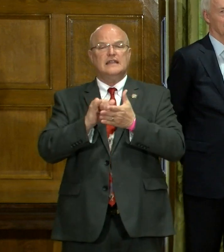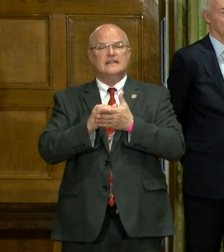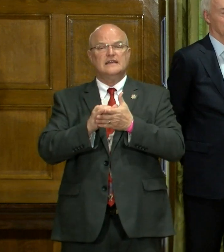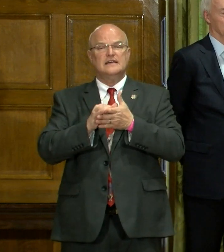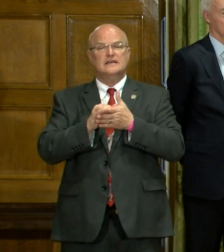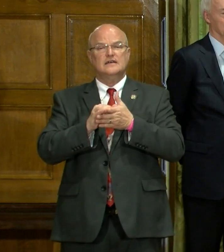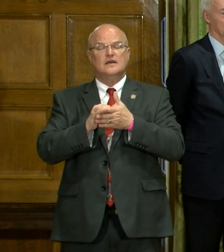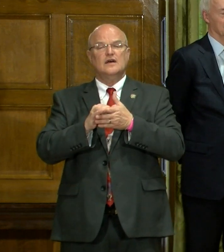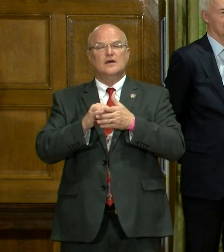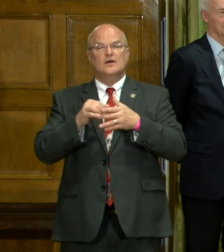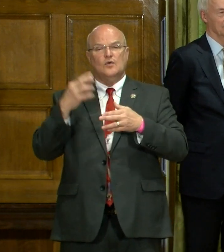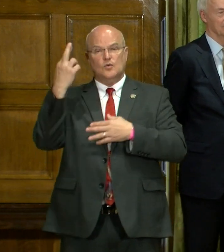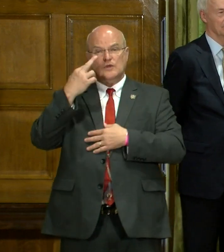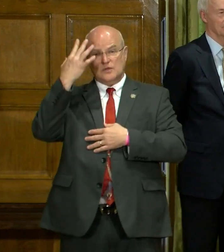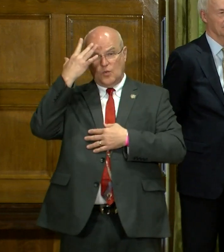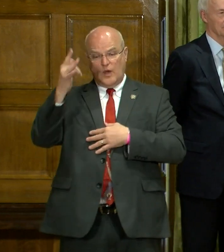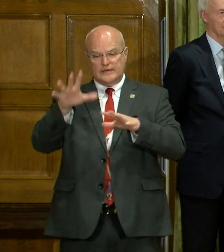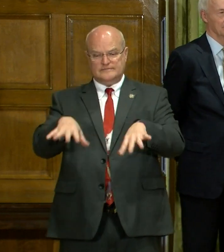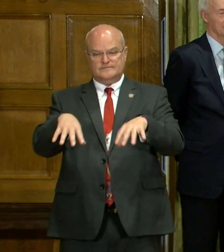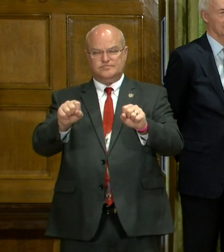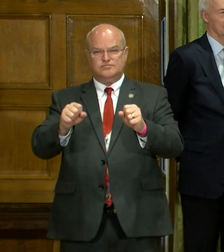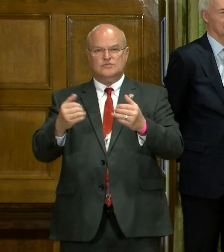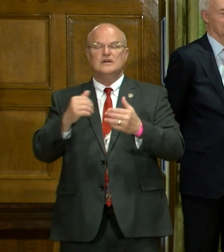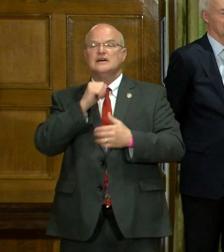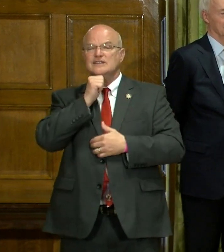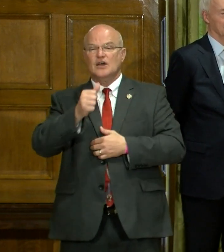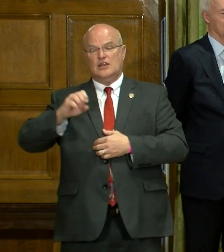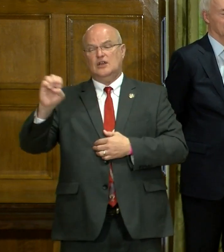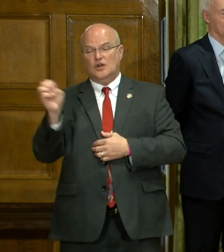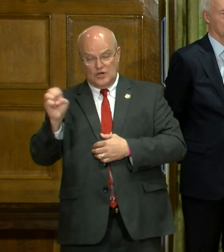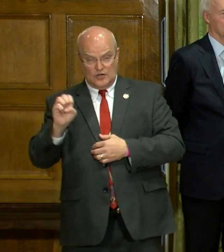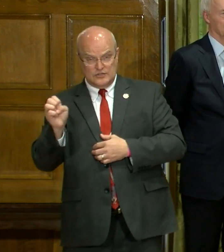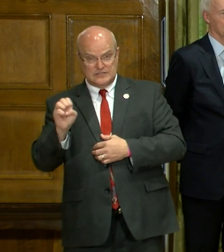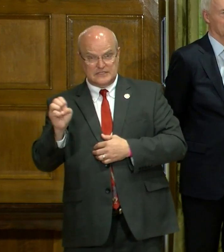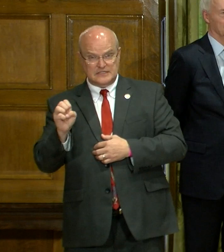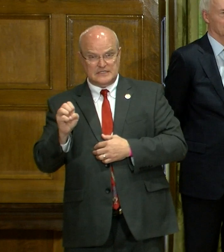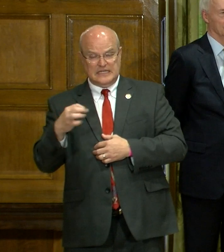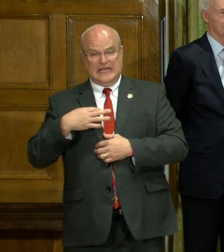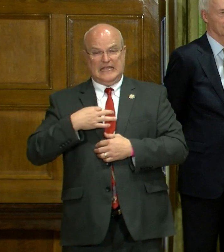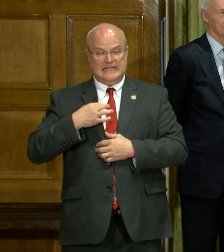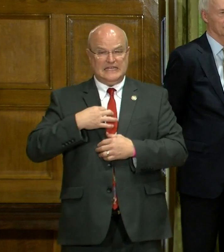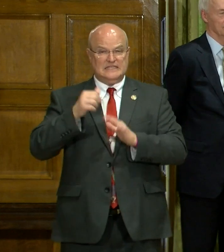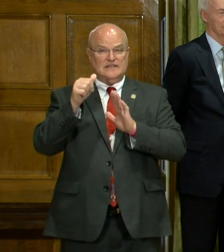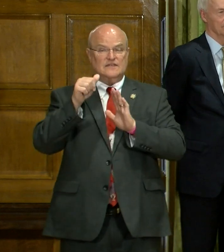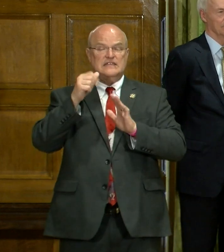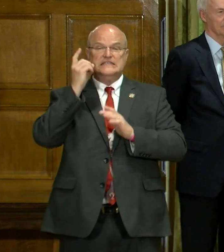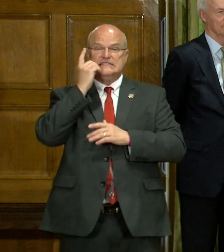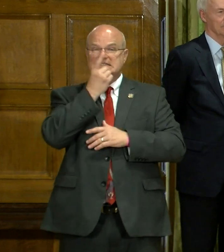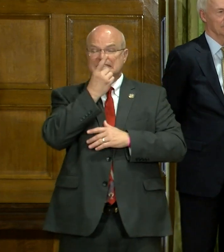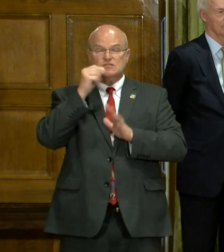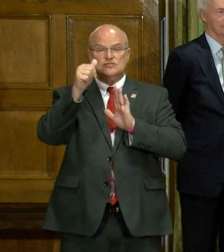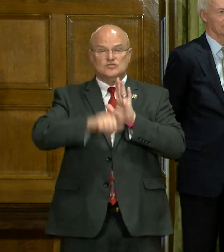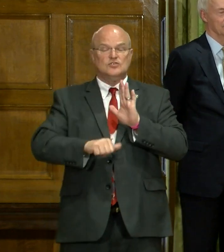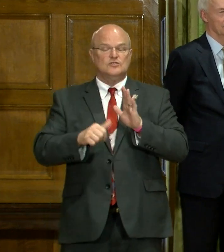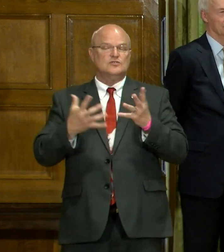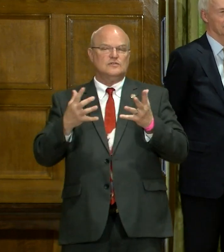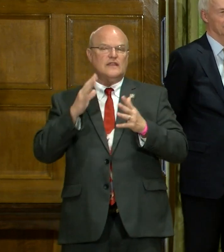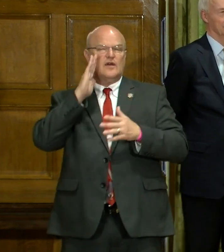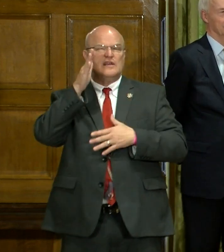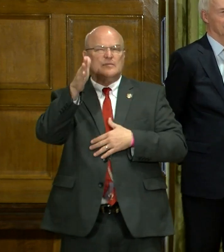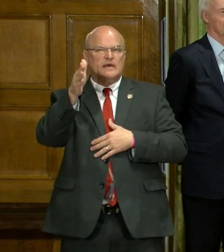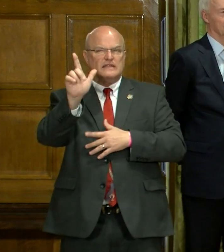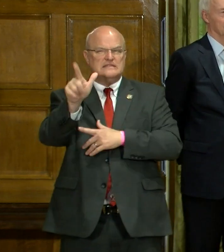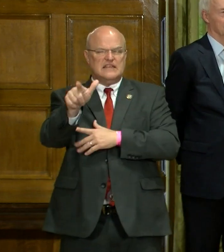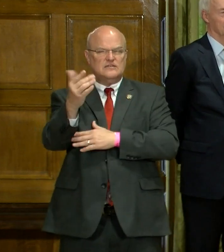giving out the provisions for resuming non-urgent and non-emergent elective dental services. That will come out sometime